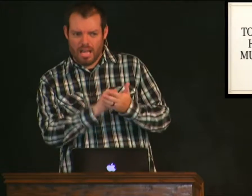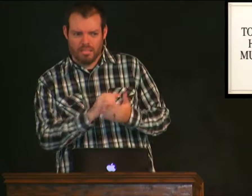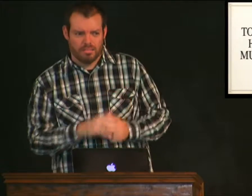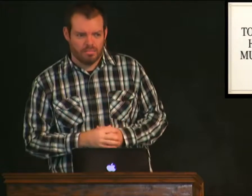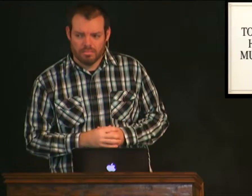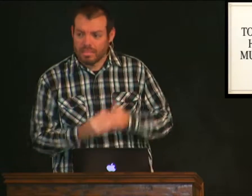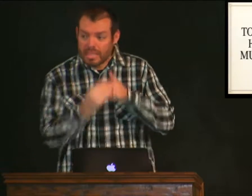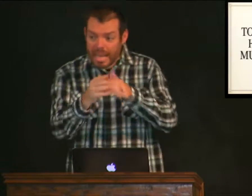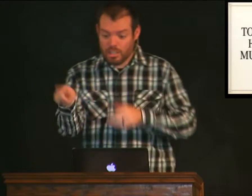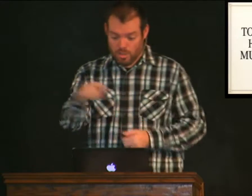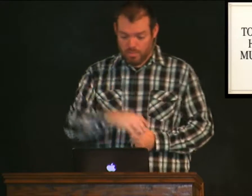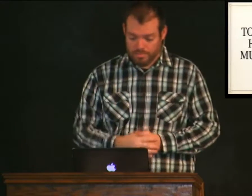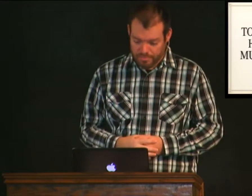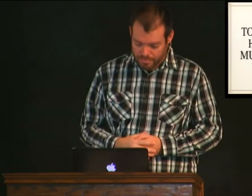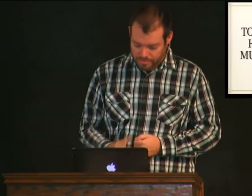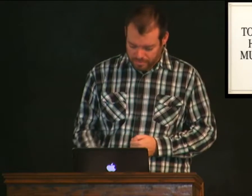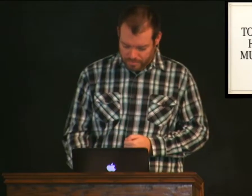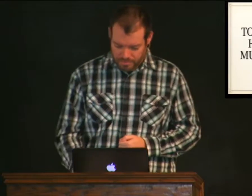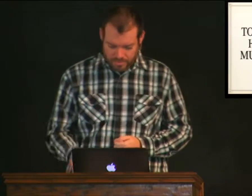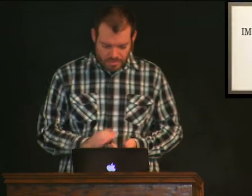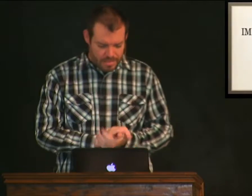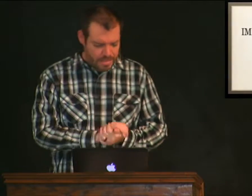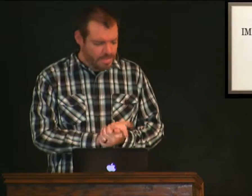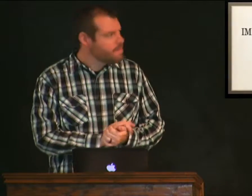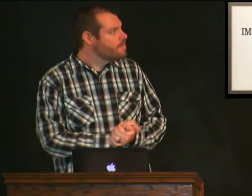do that. It guides you.